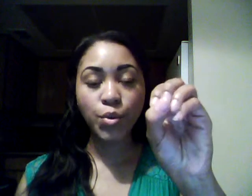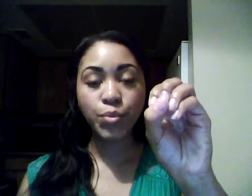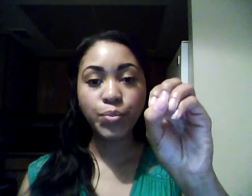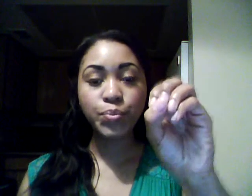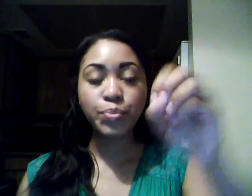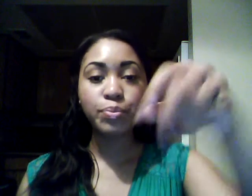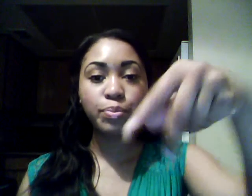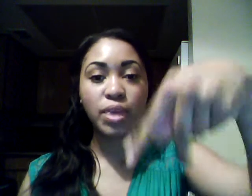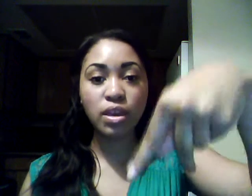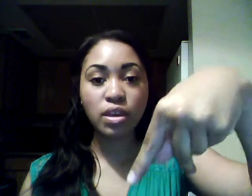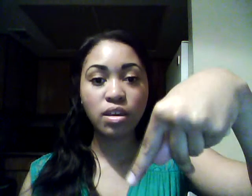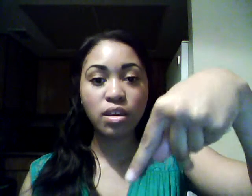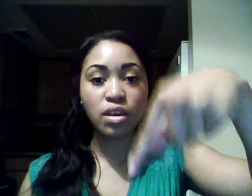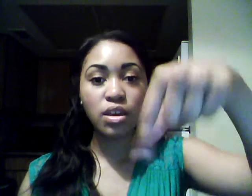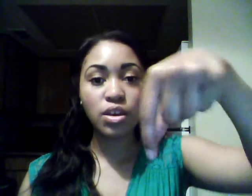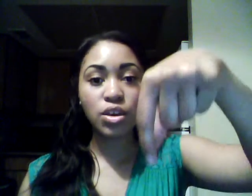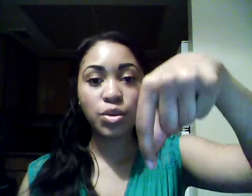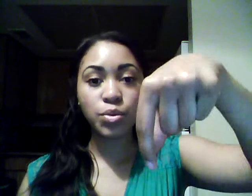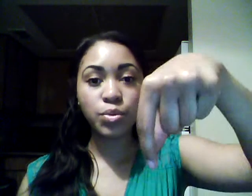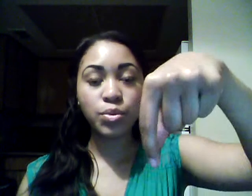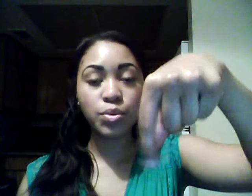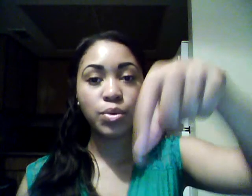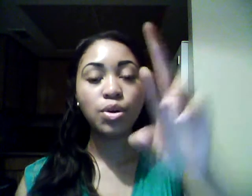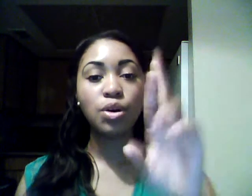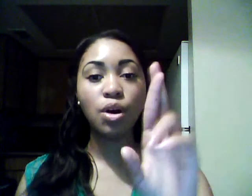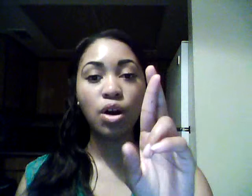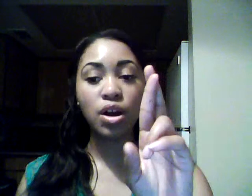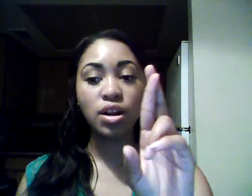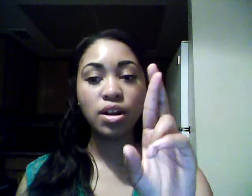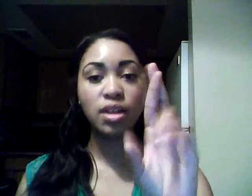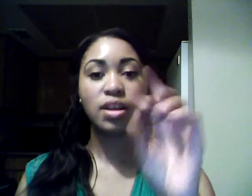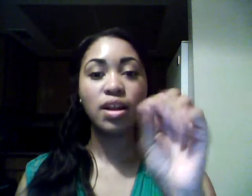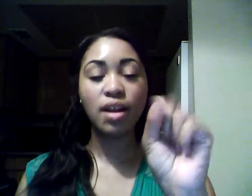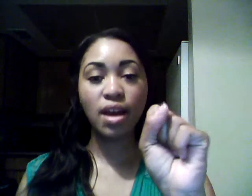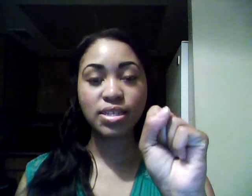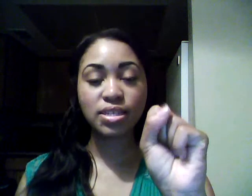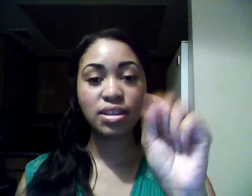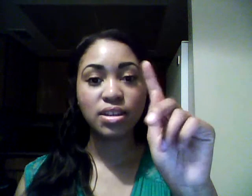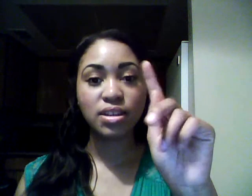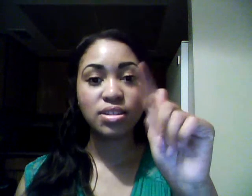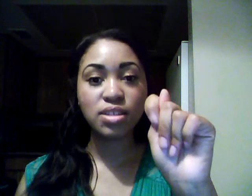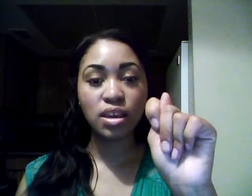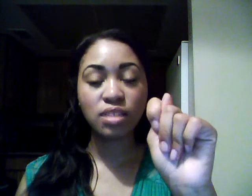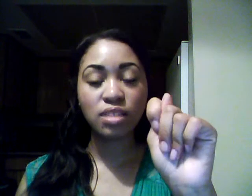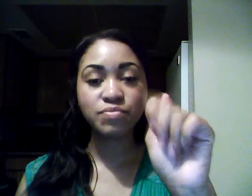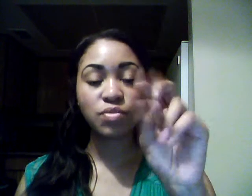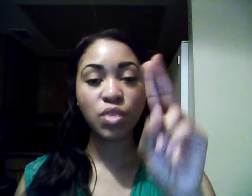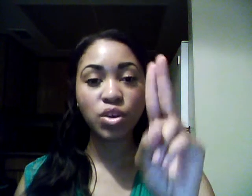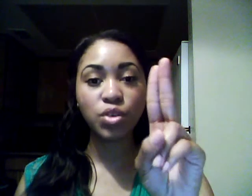O, P, Q, R, S, T,